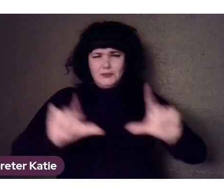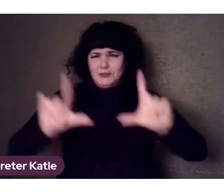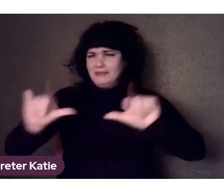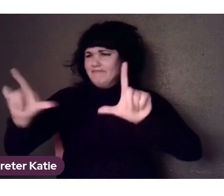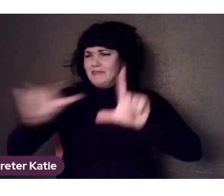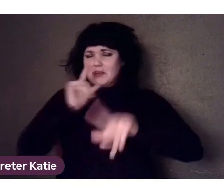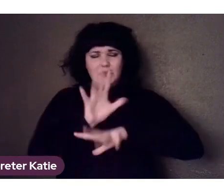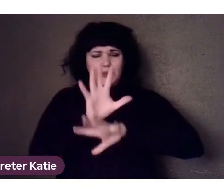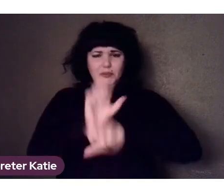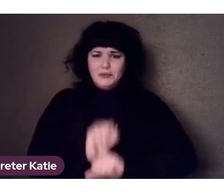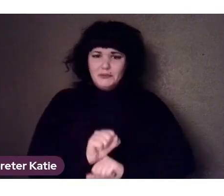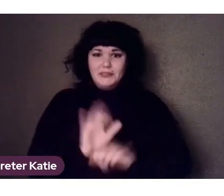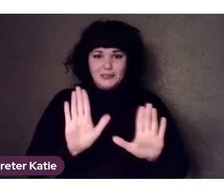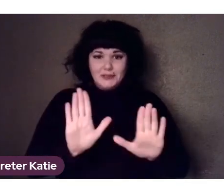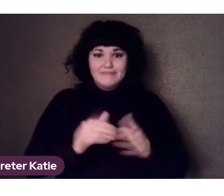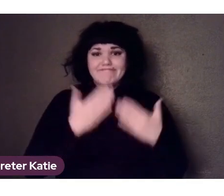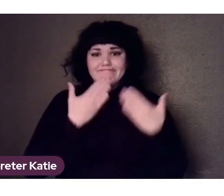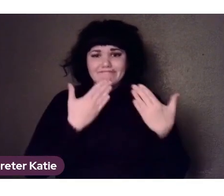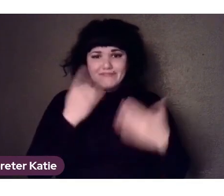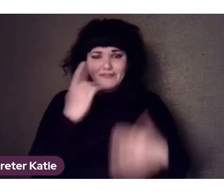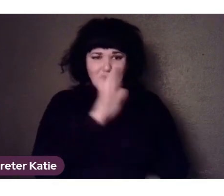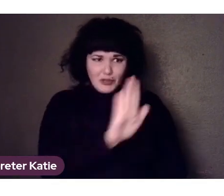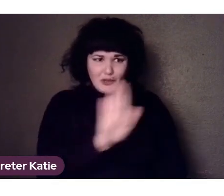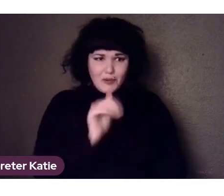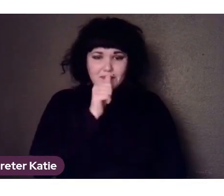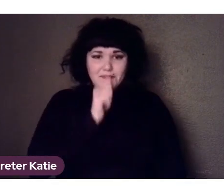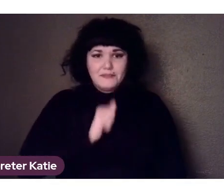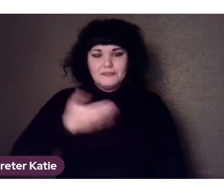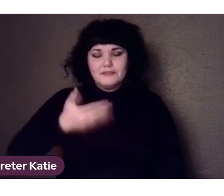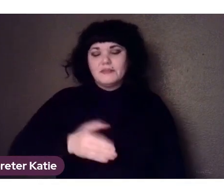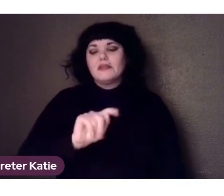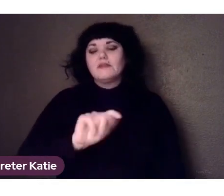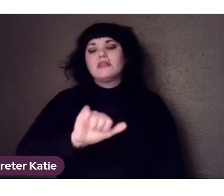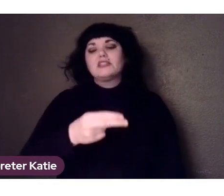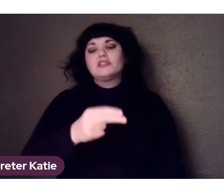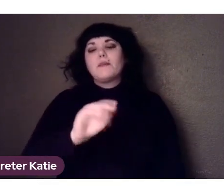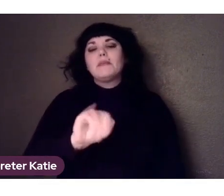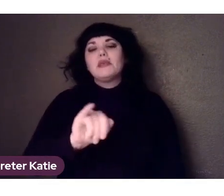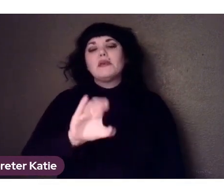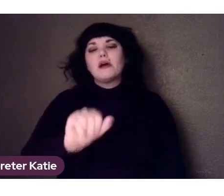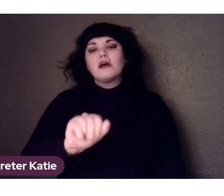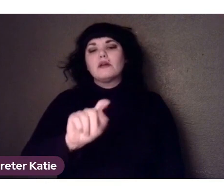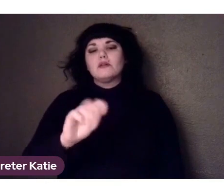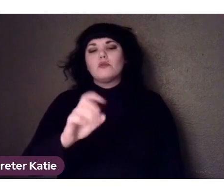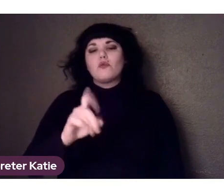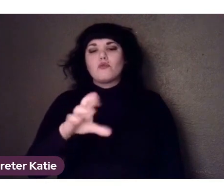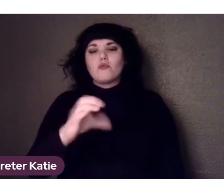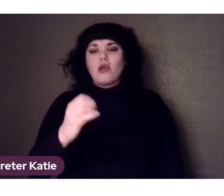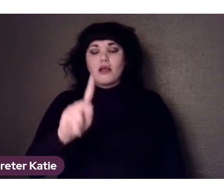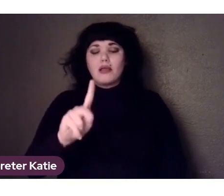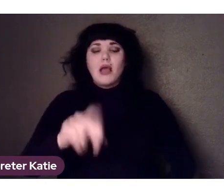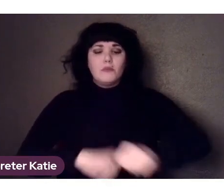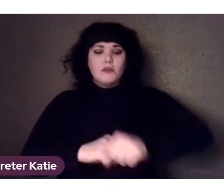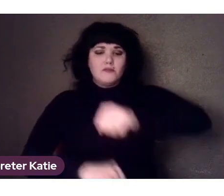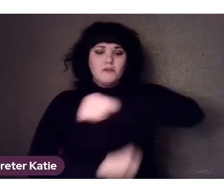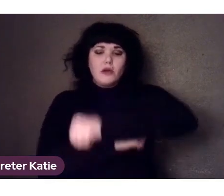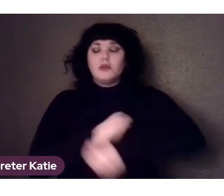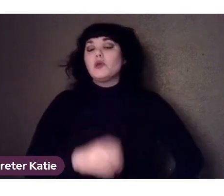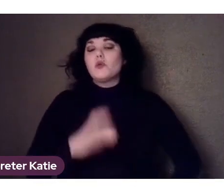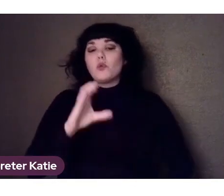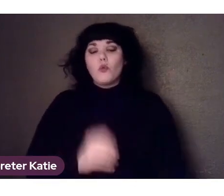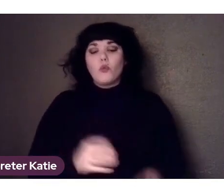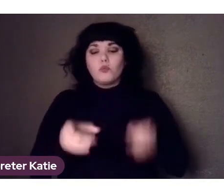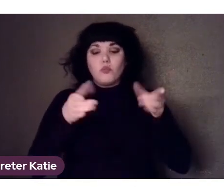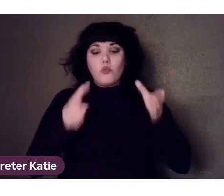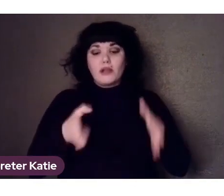your grace. My name is Tashmica Torok and I am the founding co-director of the Firecracker Foundation.